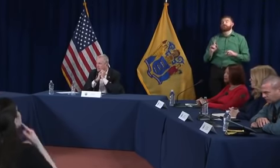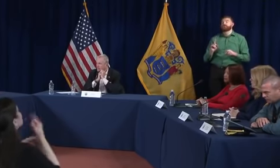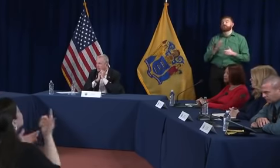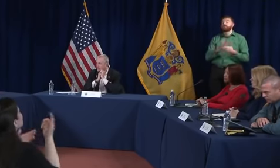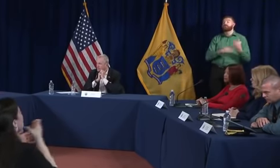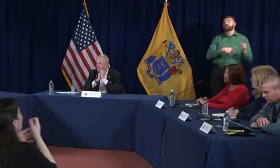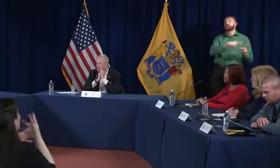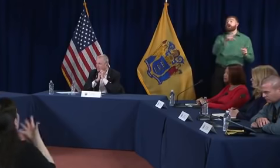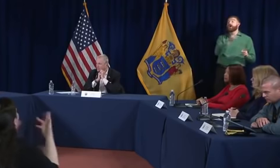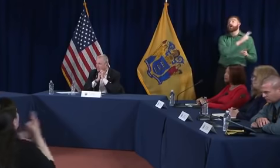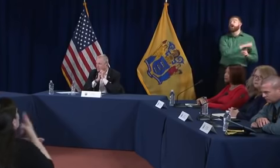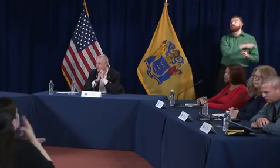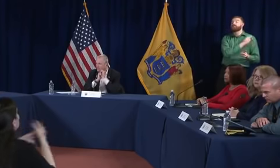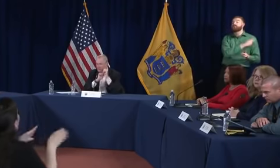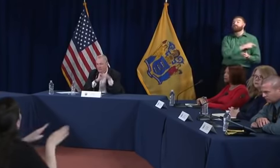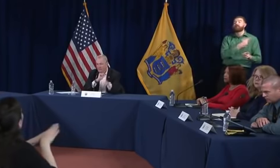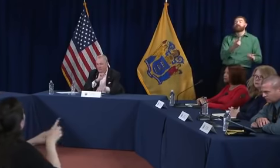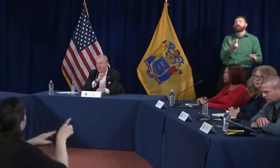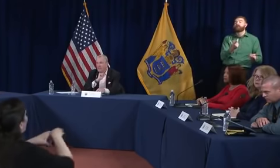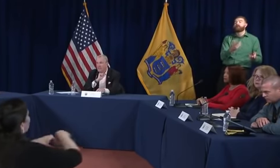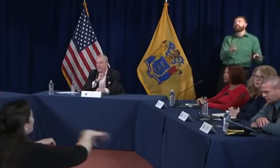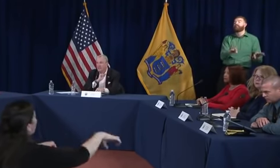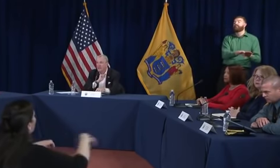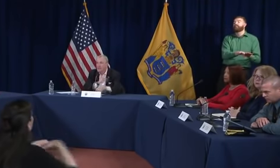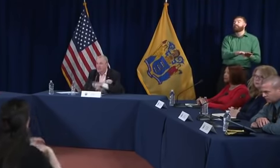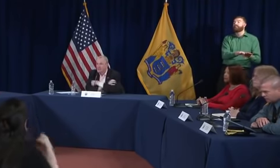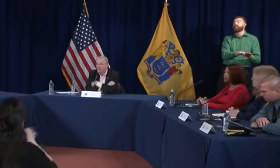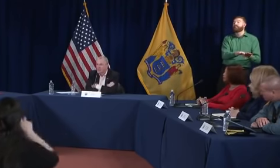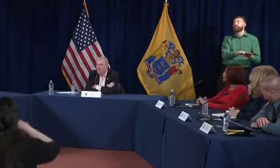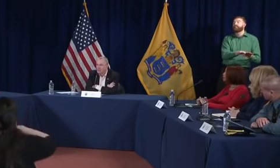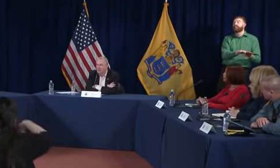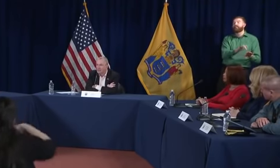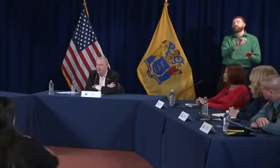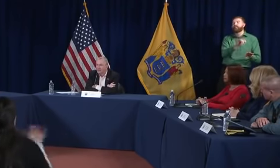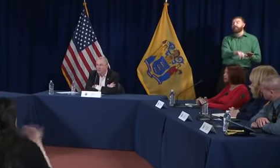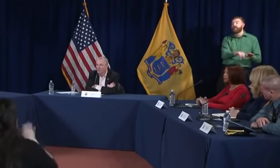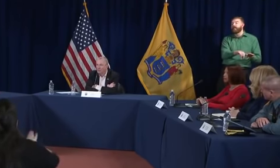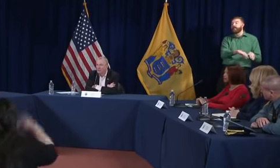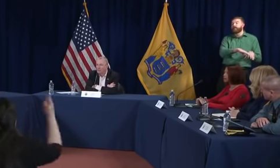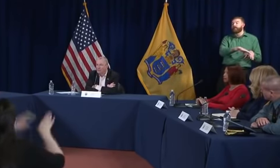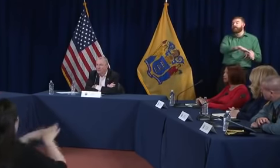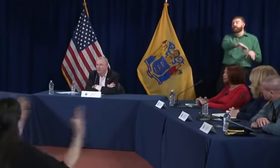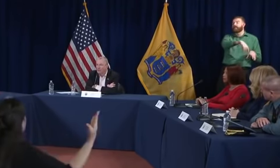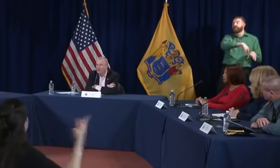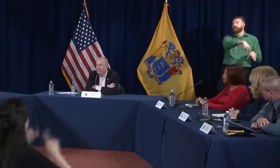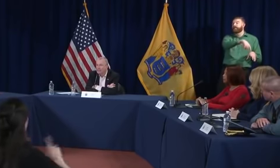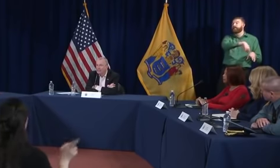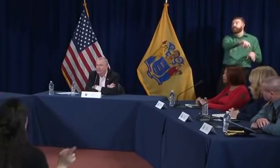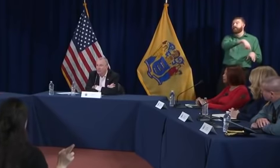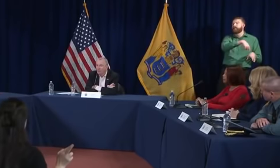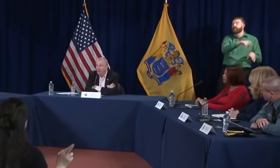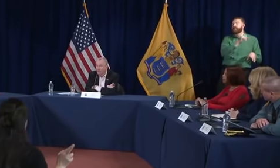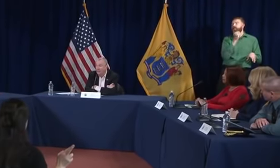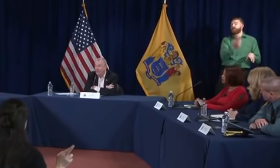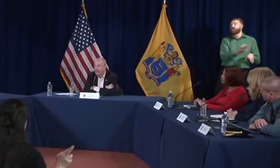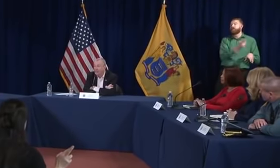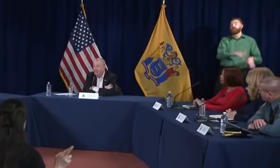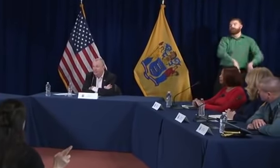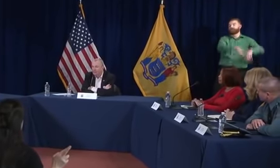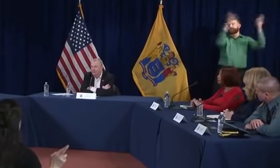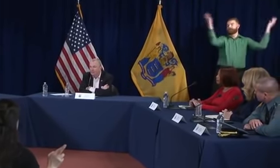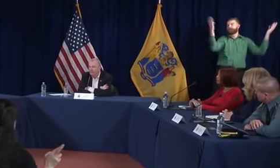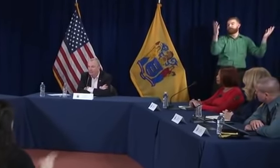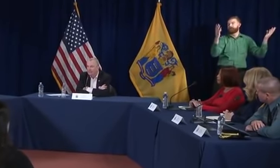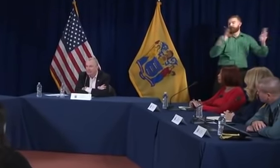pleased that we have that capacity. May I say this? And Judy, if I get this wrong, please correct me. We've looked at a lot